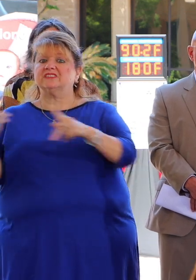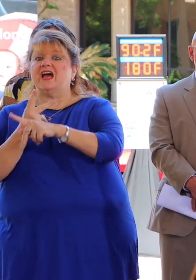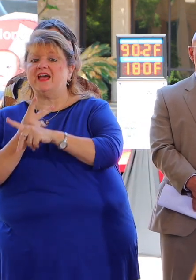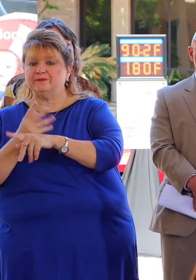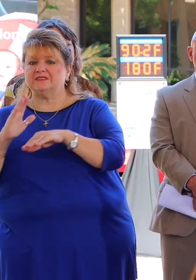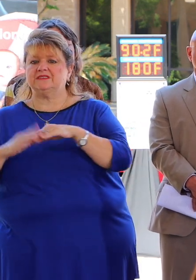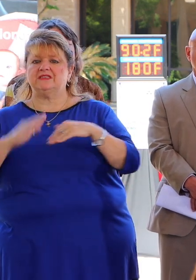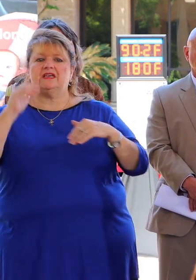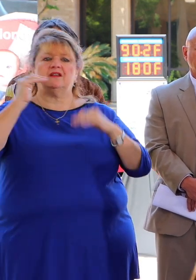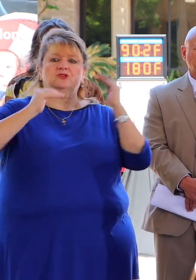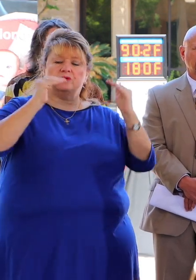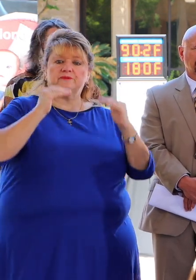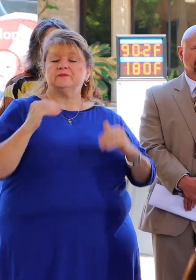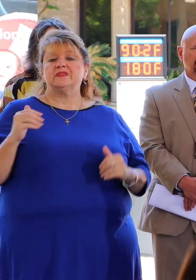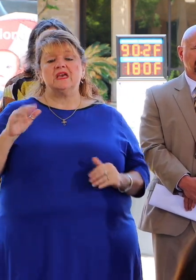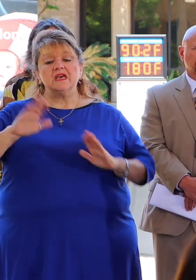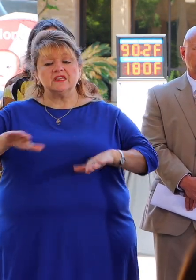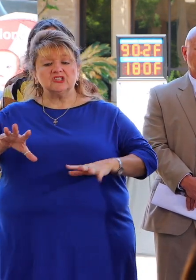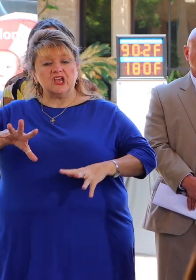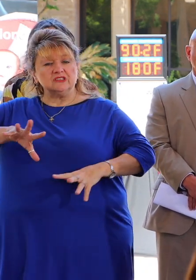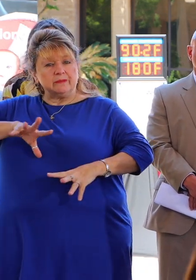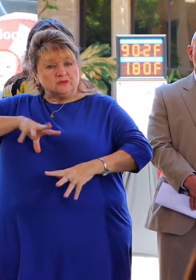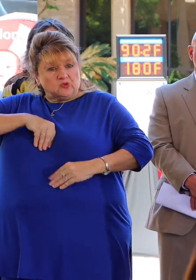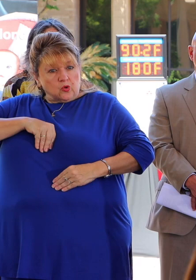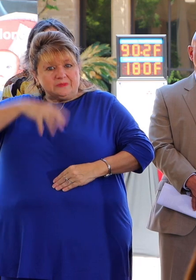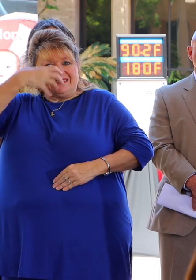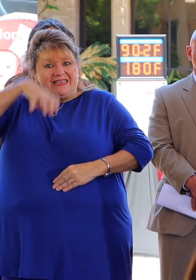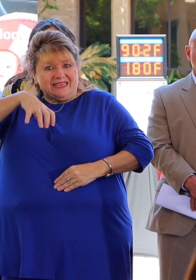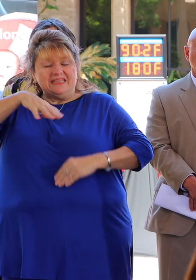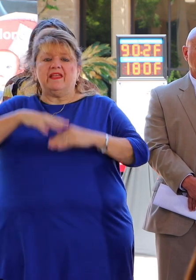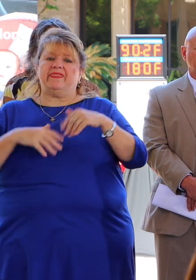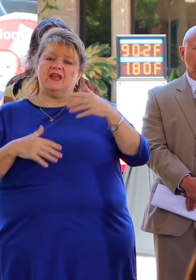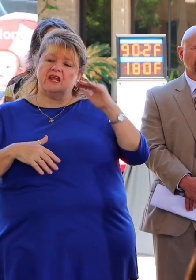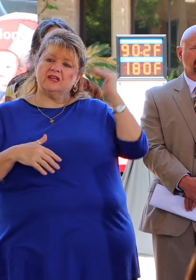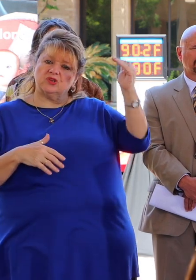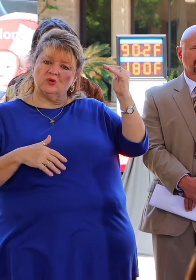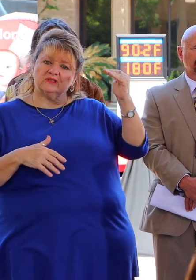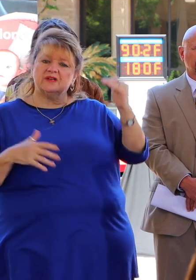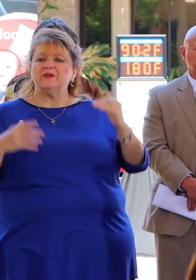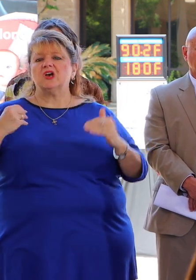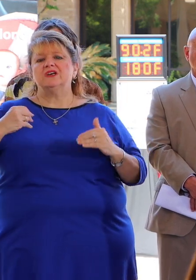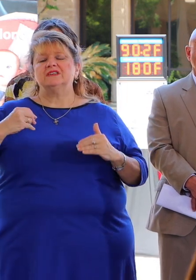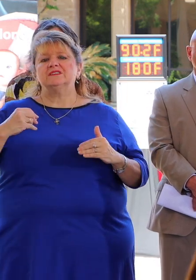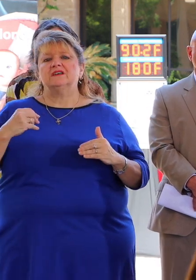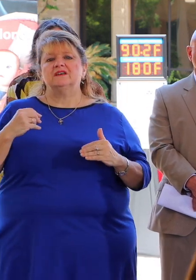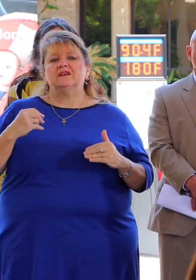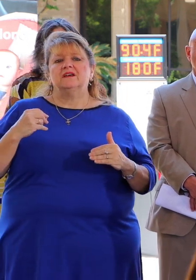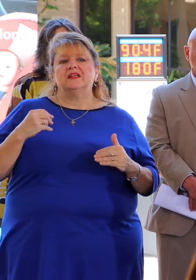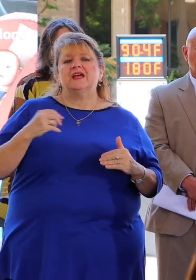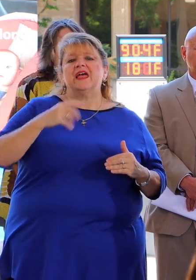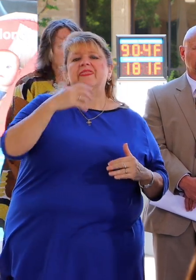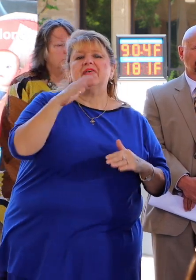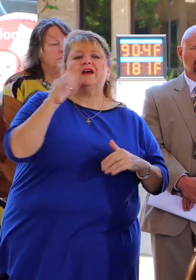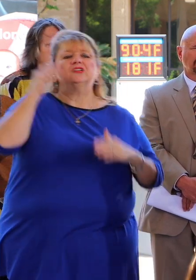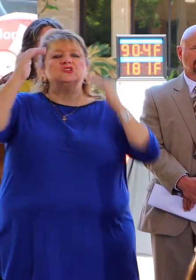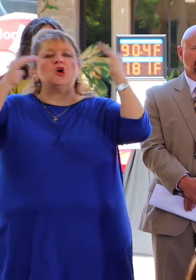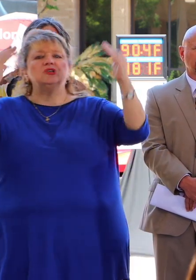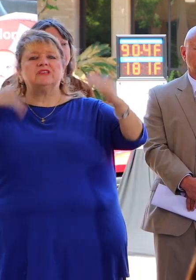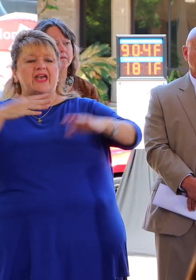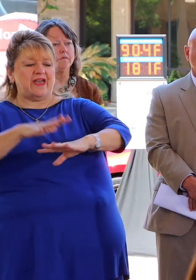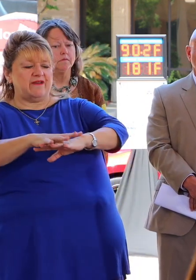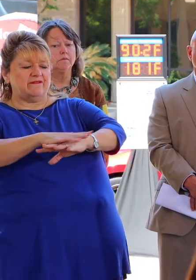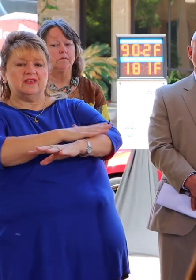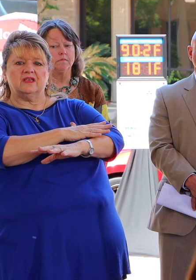A child can absorb heat faster than an adult because they have more surface area relative to their small